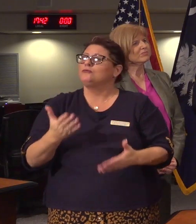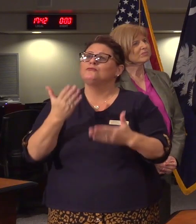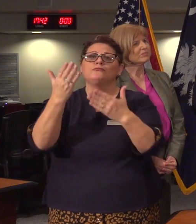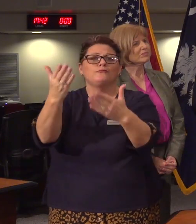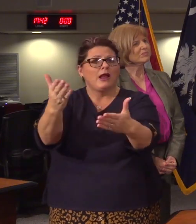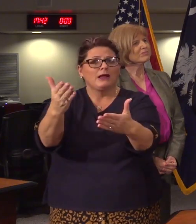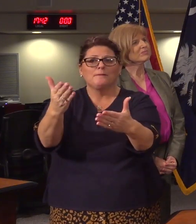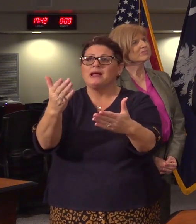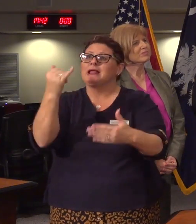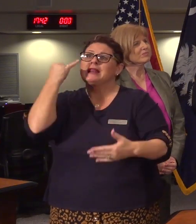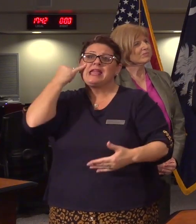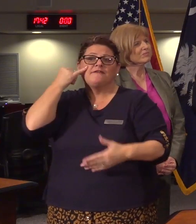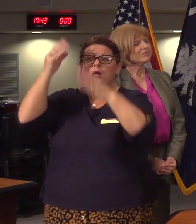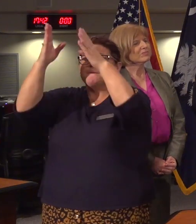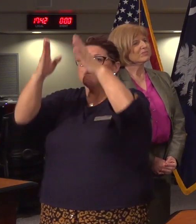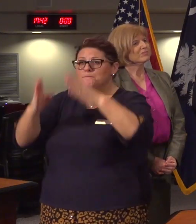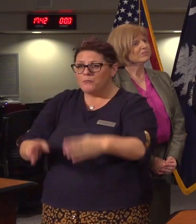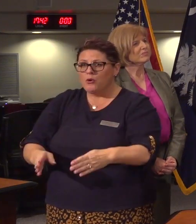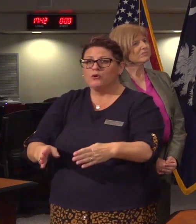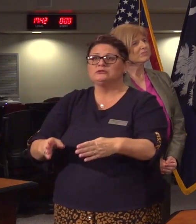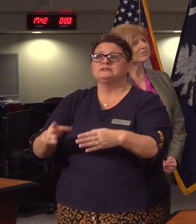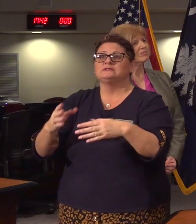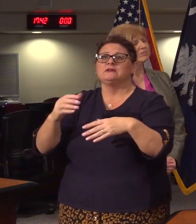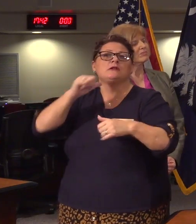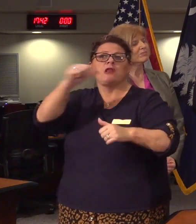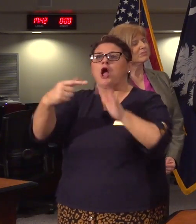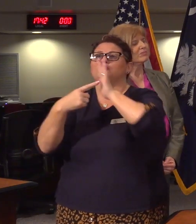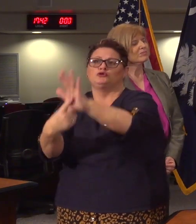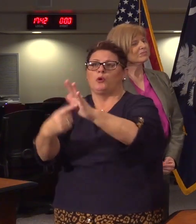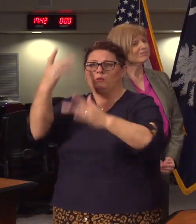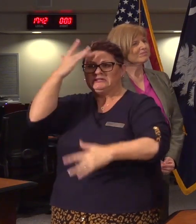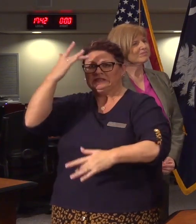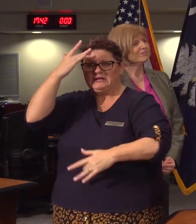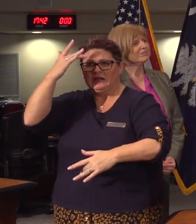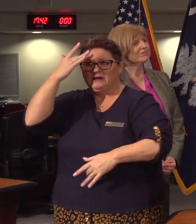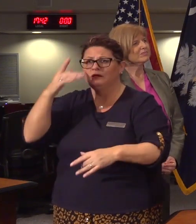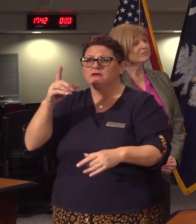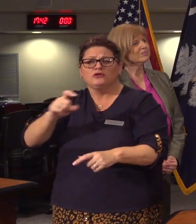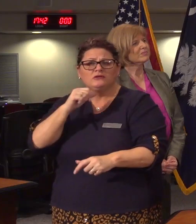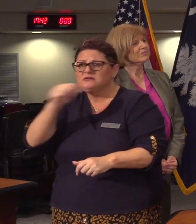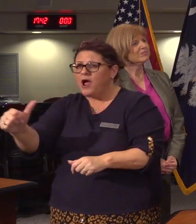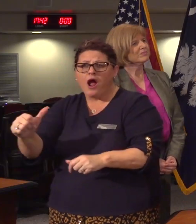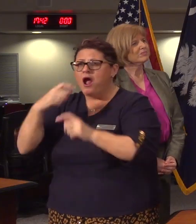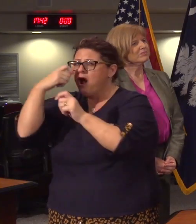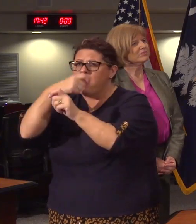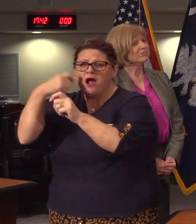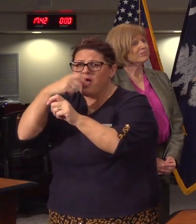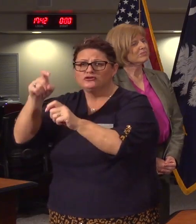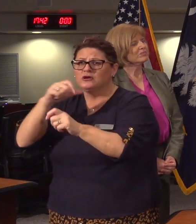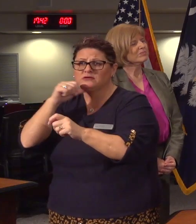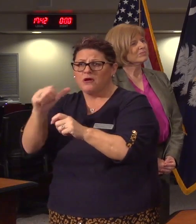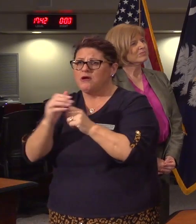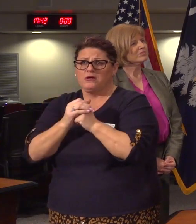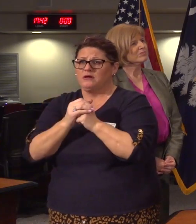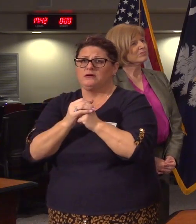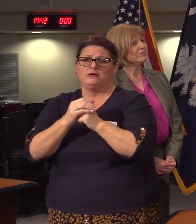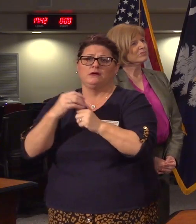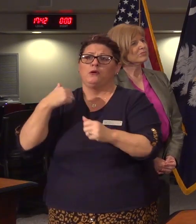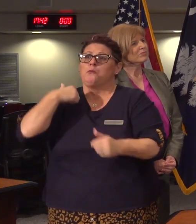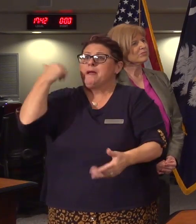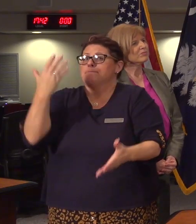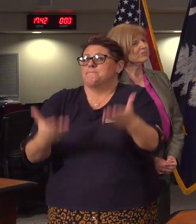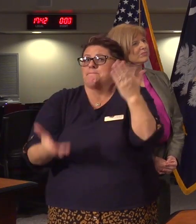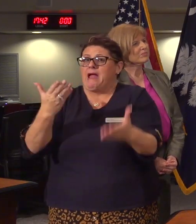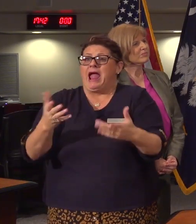are asymptomatic, and as the testing burden increases, we may have to focus testing on individuals